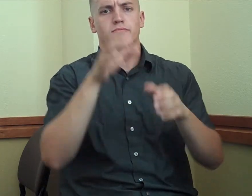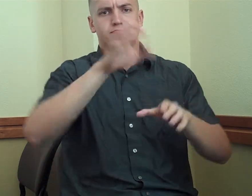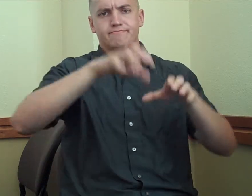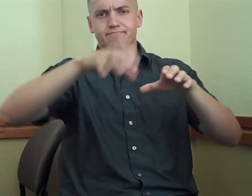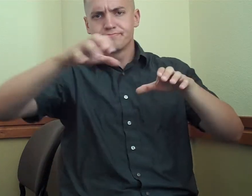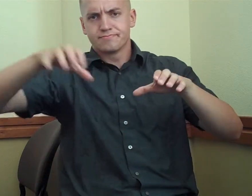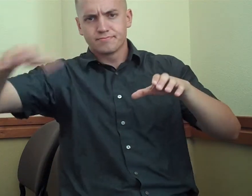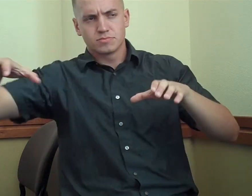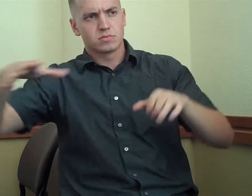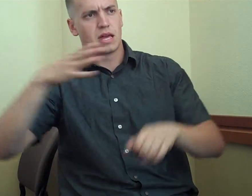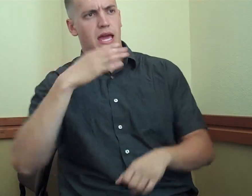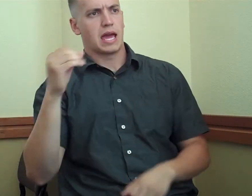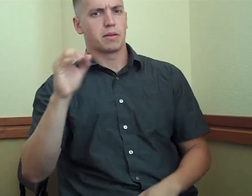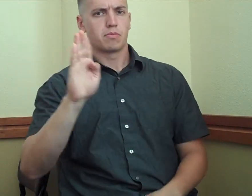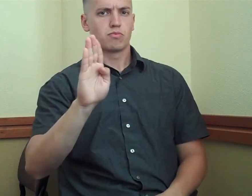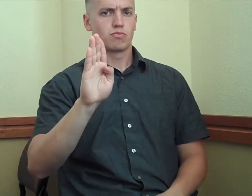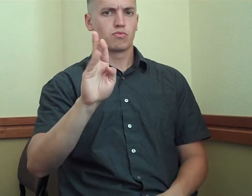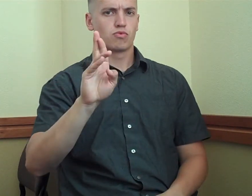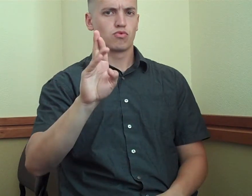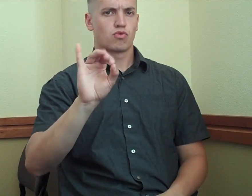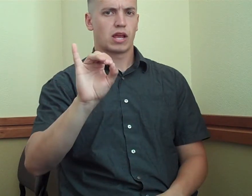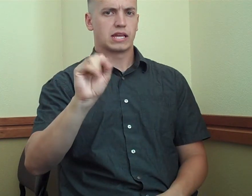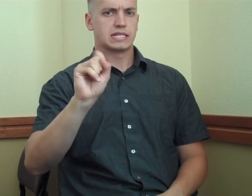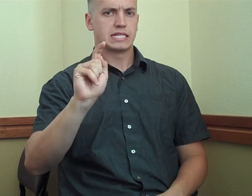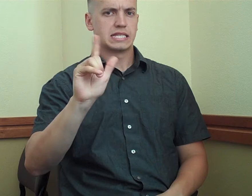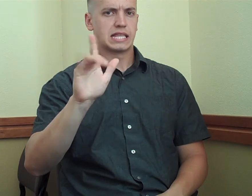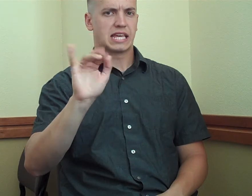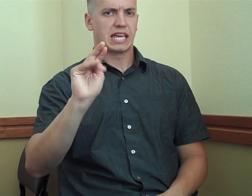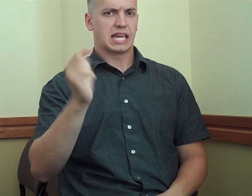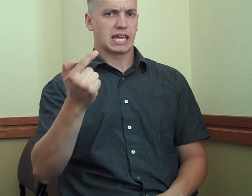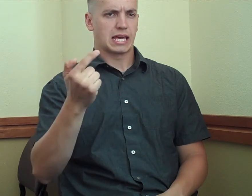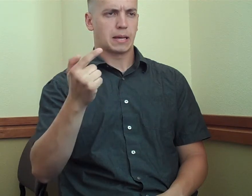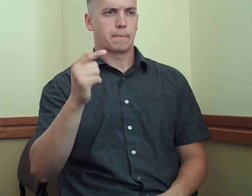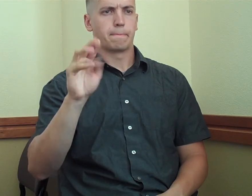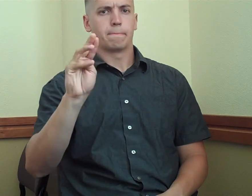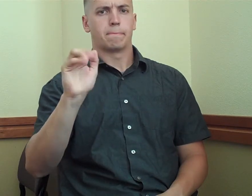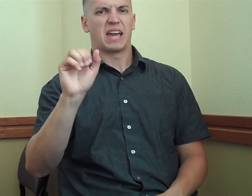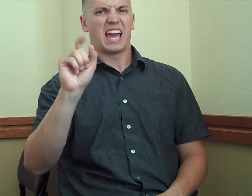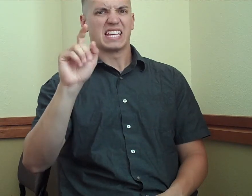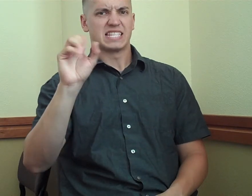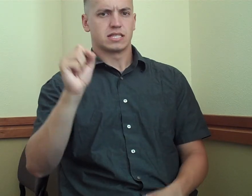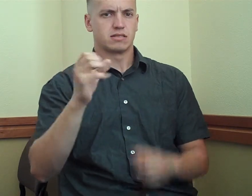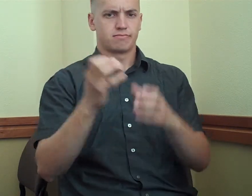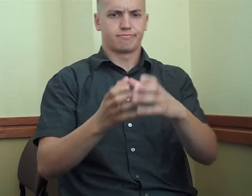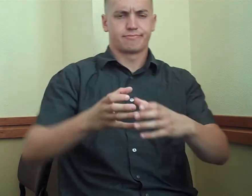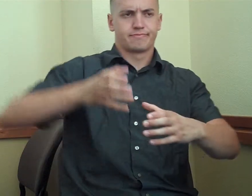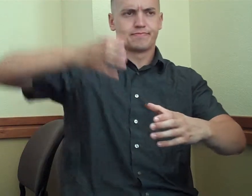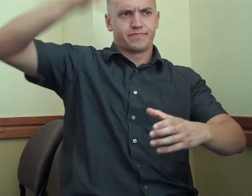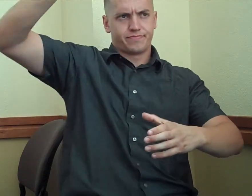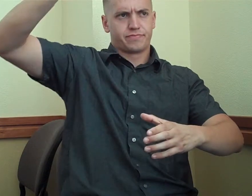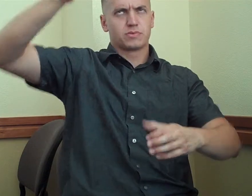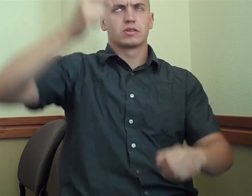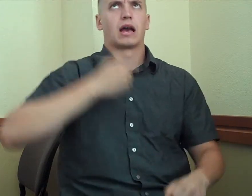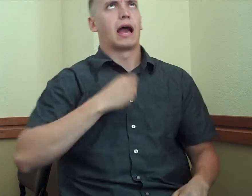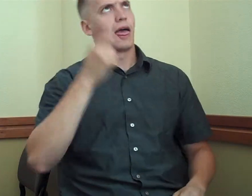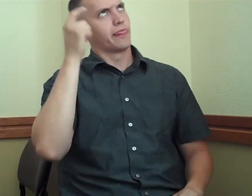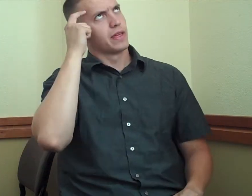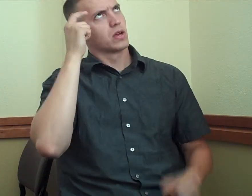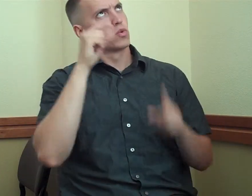masts. Bristling. You know, I'm thinking about a brush and it has bristles on it. And I know bristles stand up